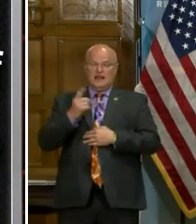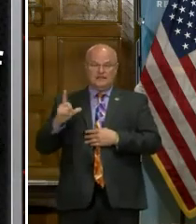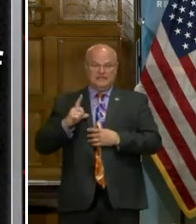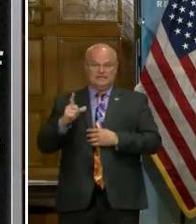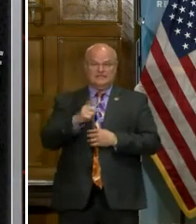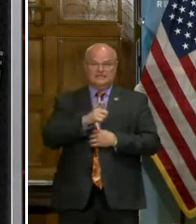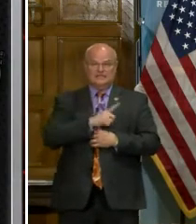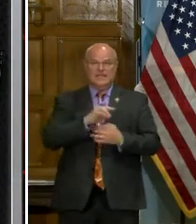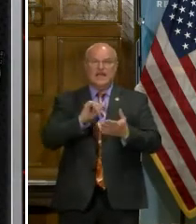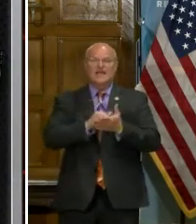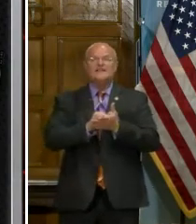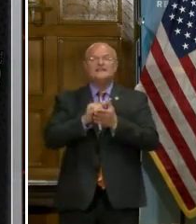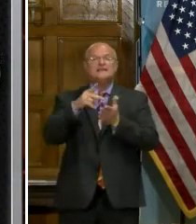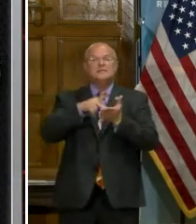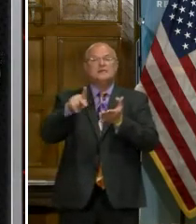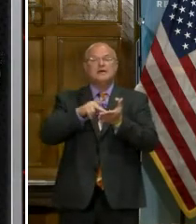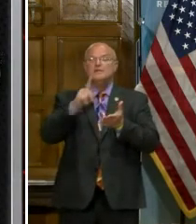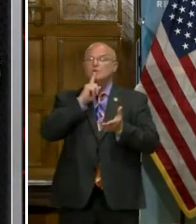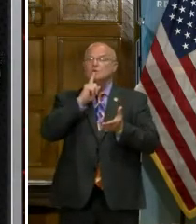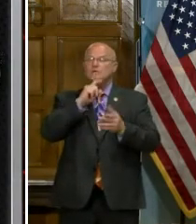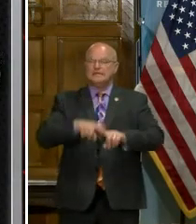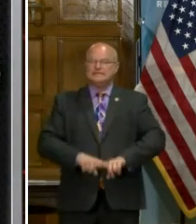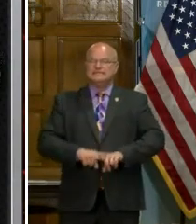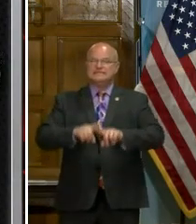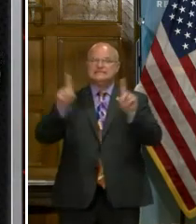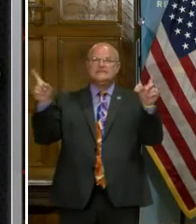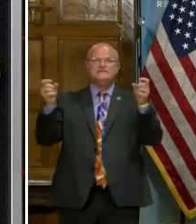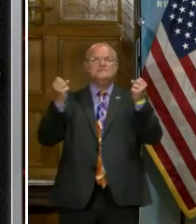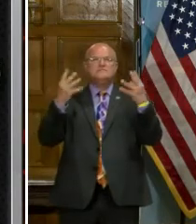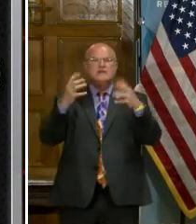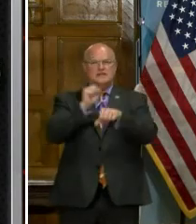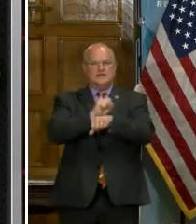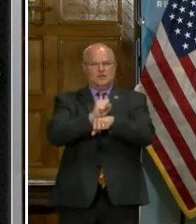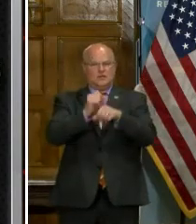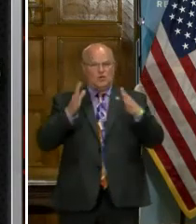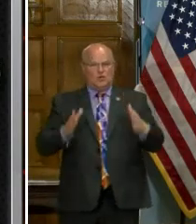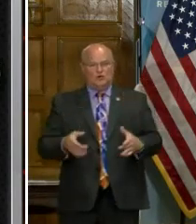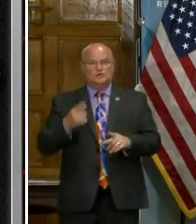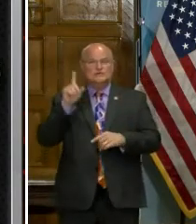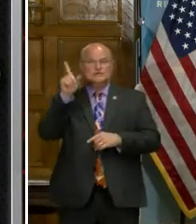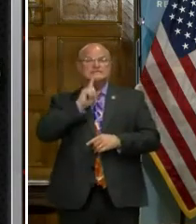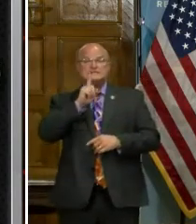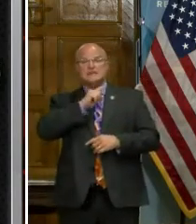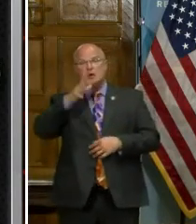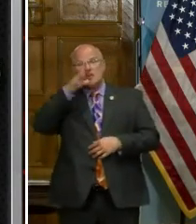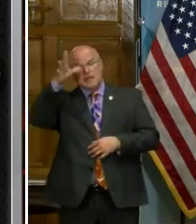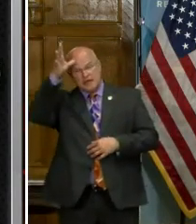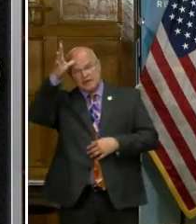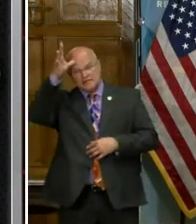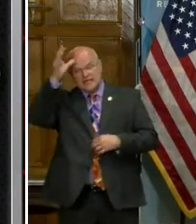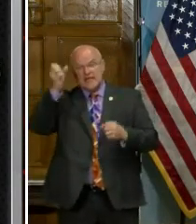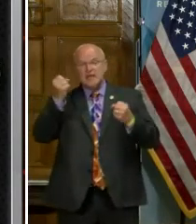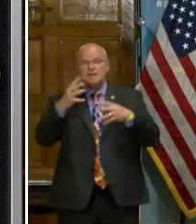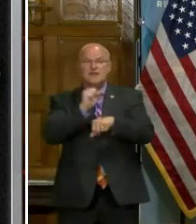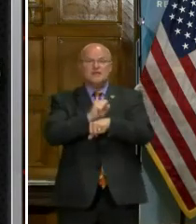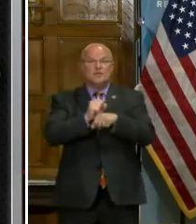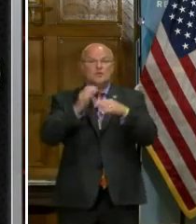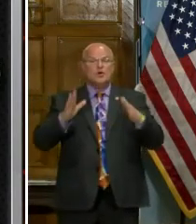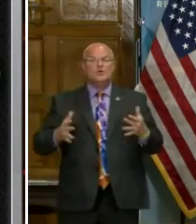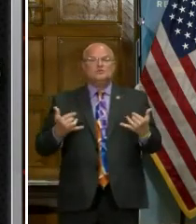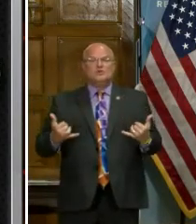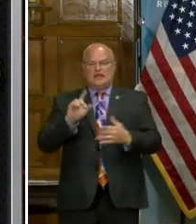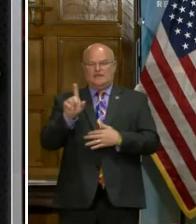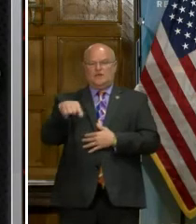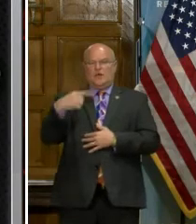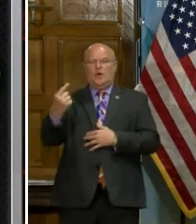legislature, these incentive payments make a real difference to many of our workers who are single parents, and many of those workers are now